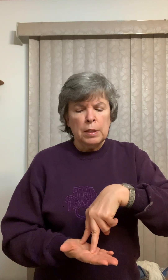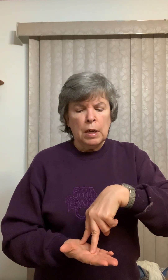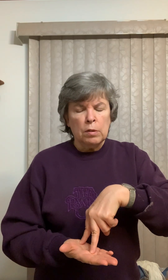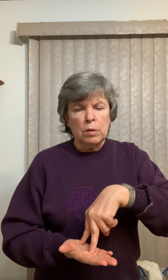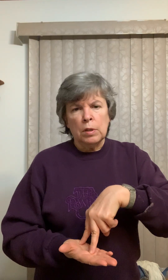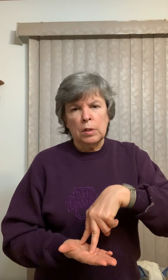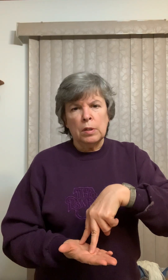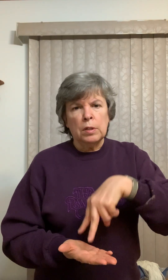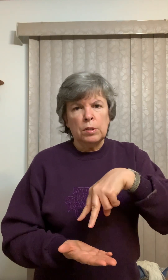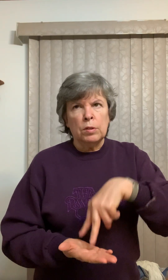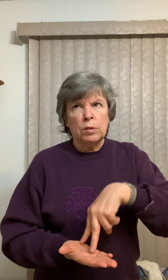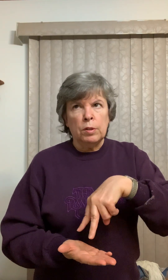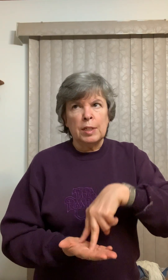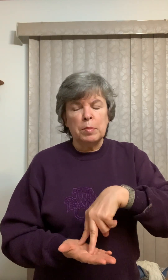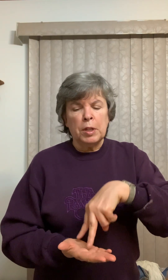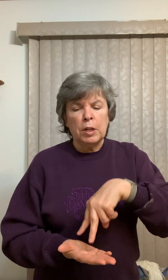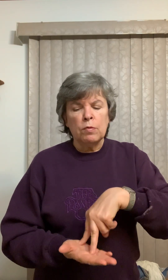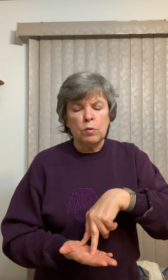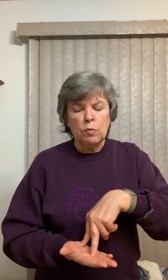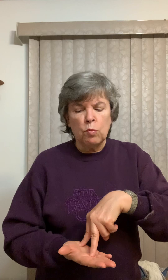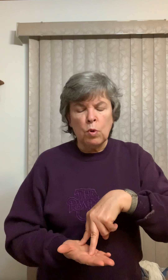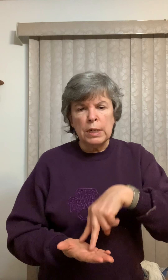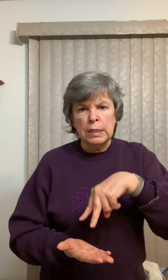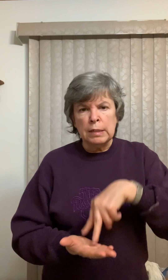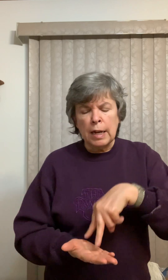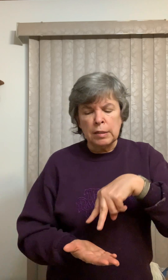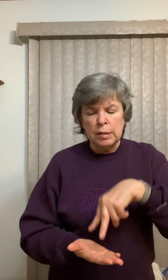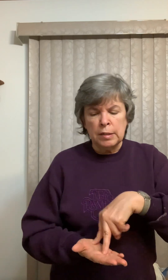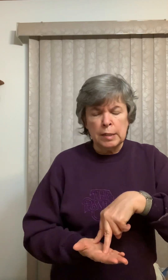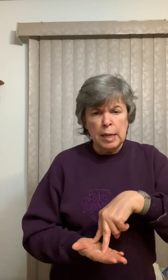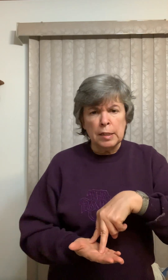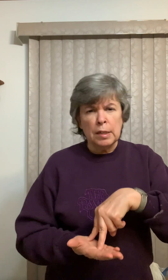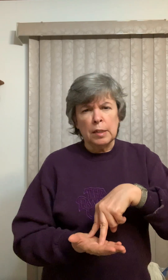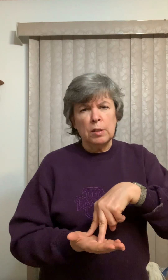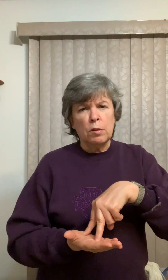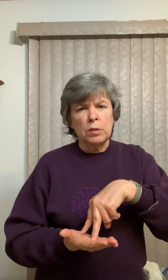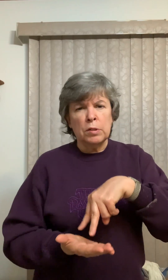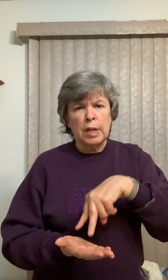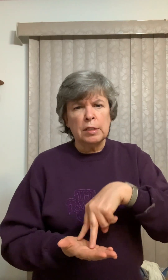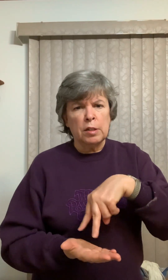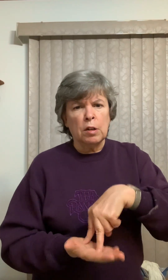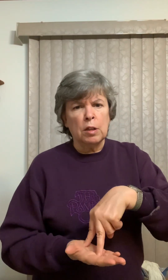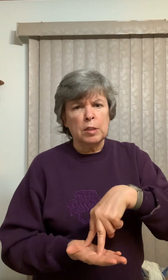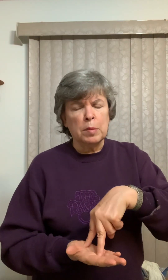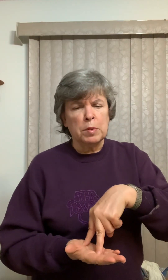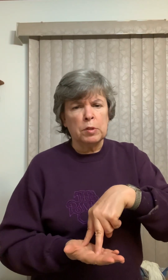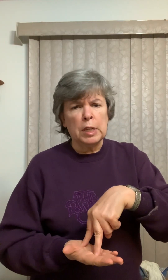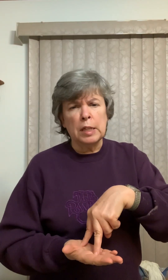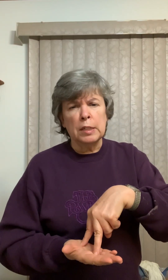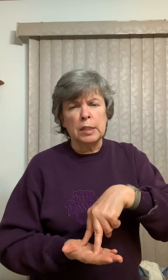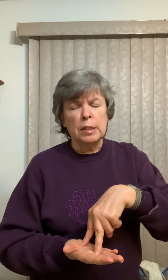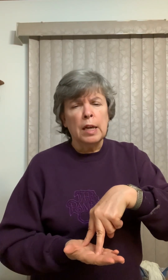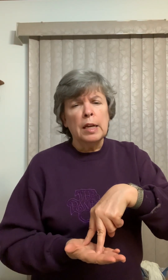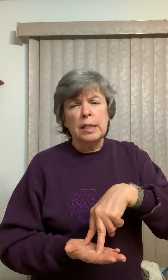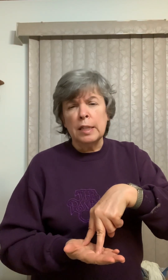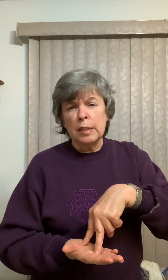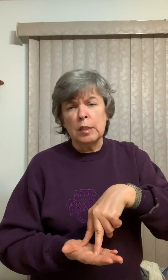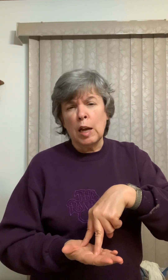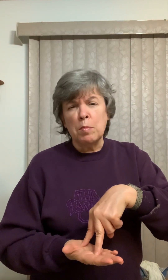Now, you have to be careful of what is actually standing. You know, this is actually the concept of standing. And next time we'll